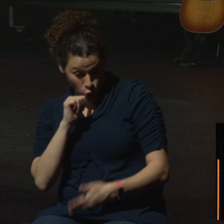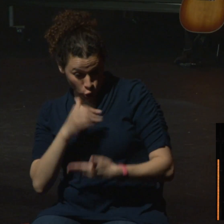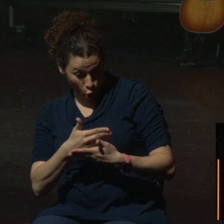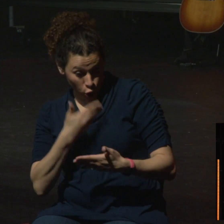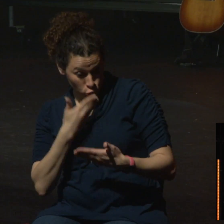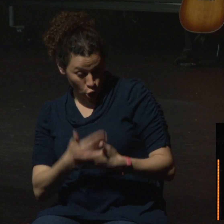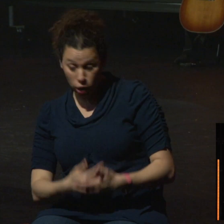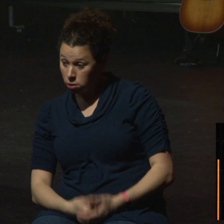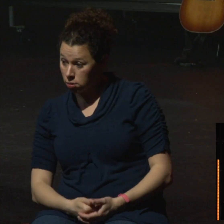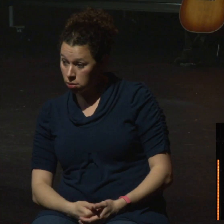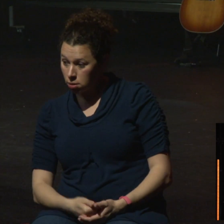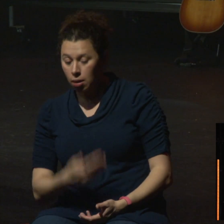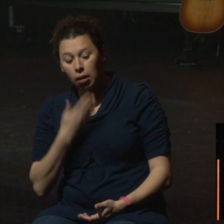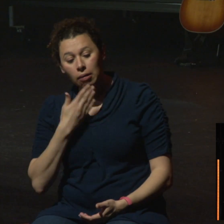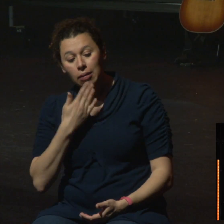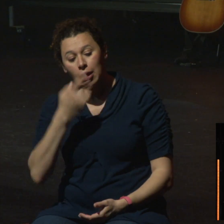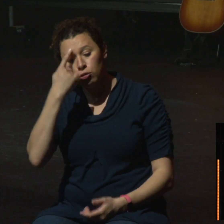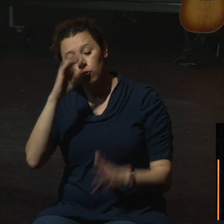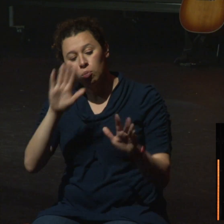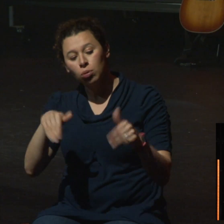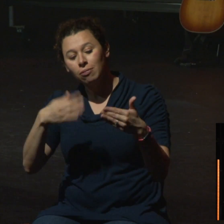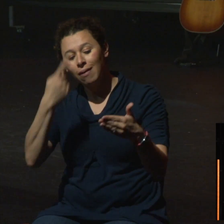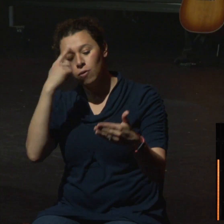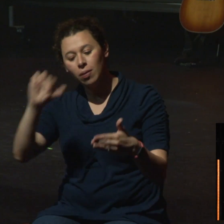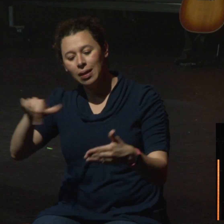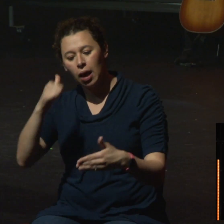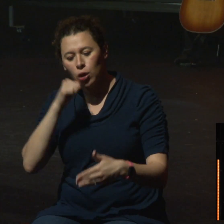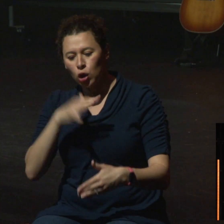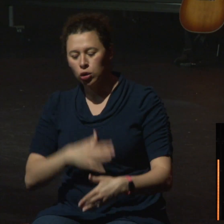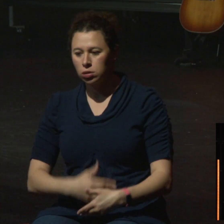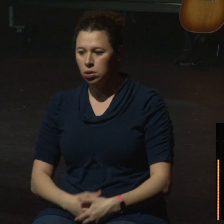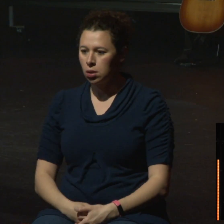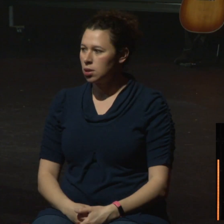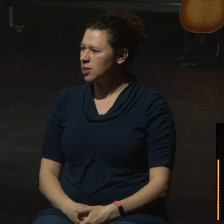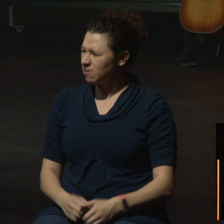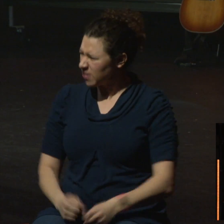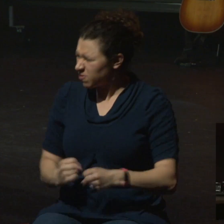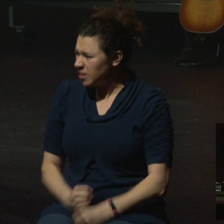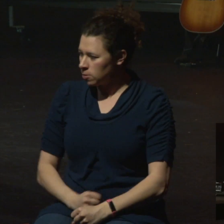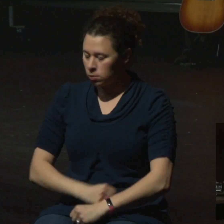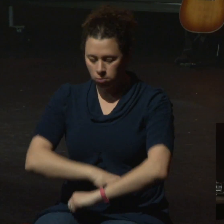Thank you for providing for the other girls. And I was like, shit.